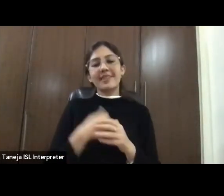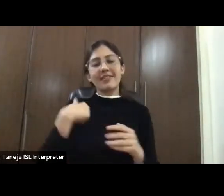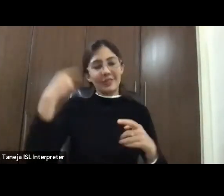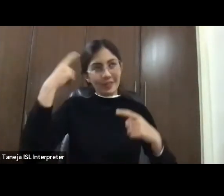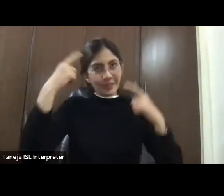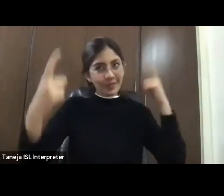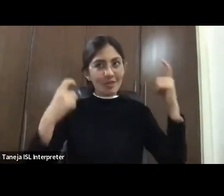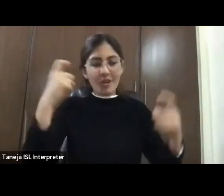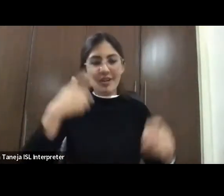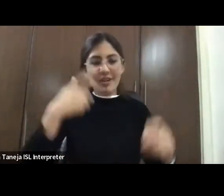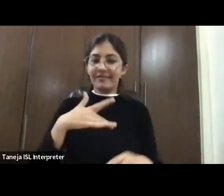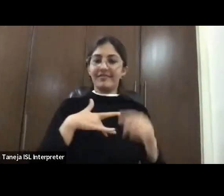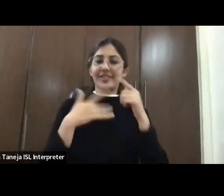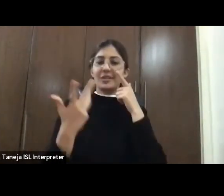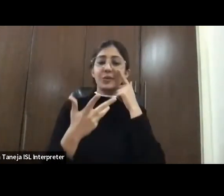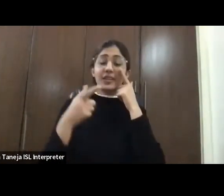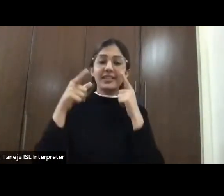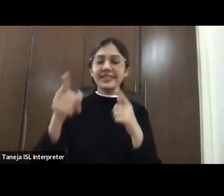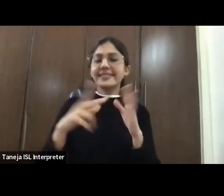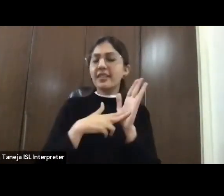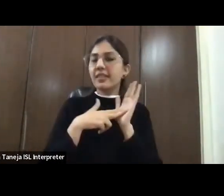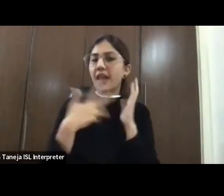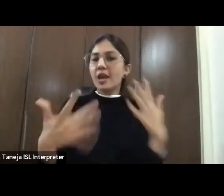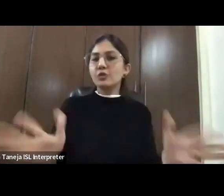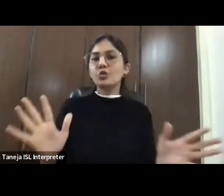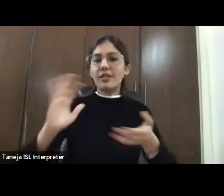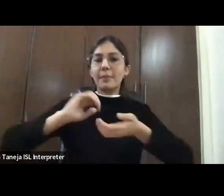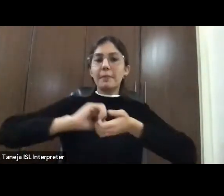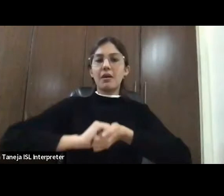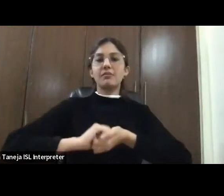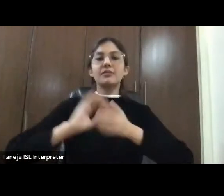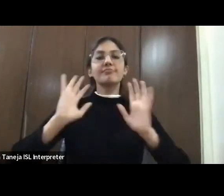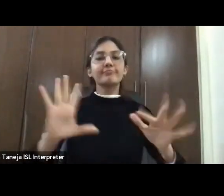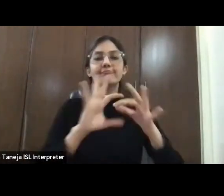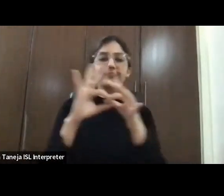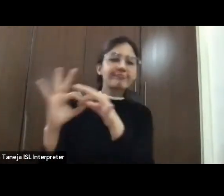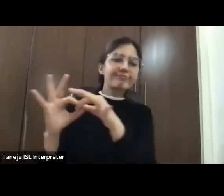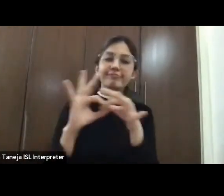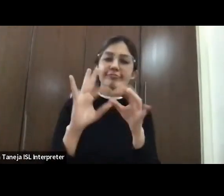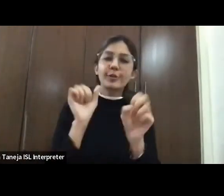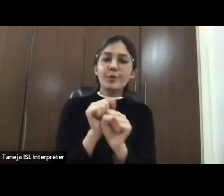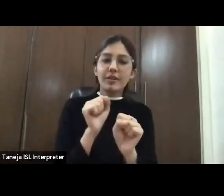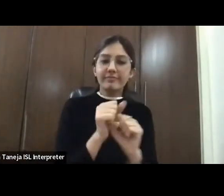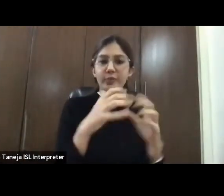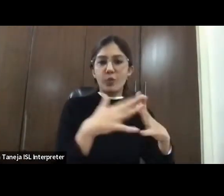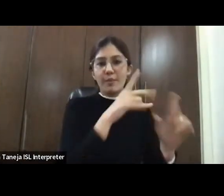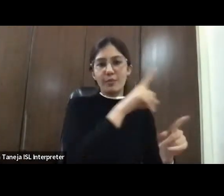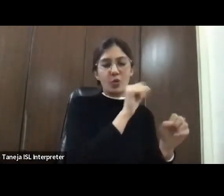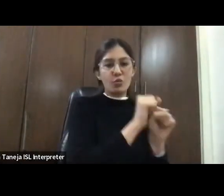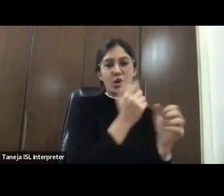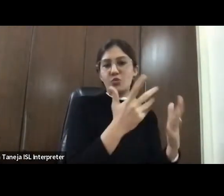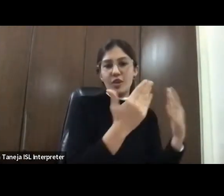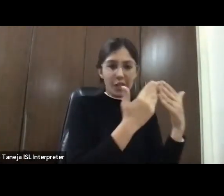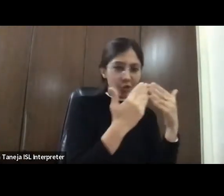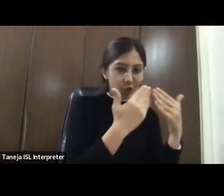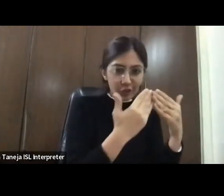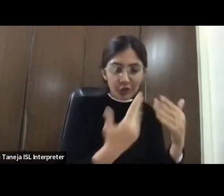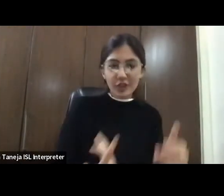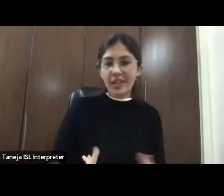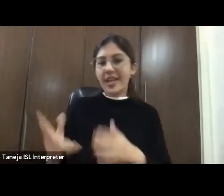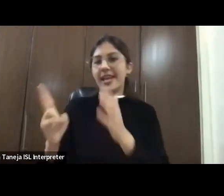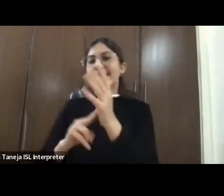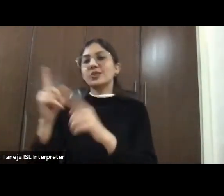came to my mind was this is the most natural partnership. Wipro deals in education, NCPEDP